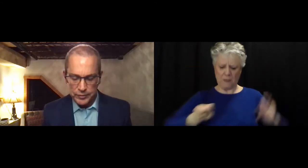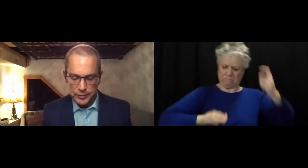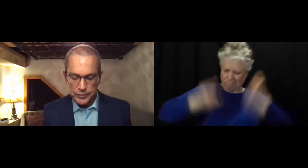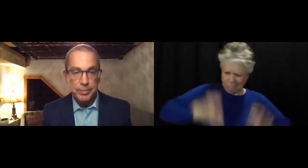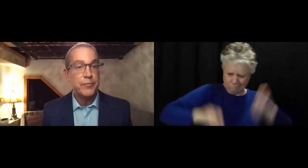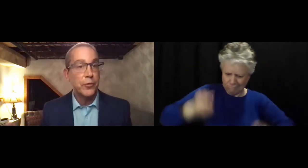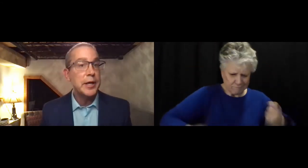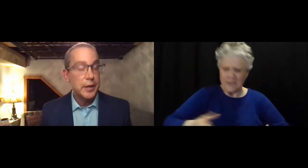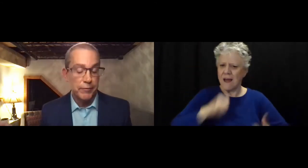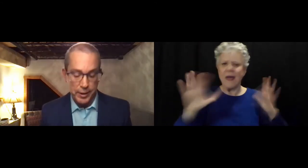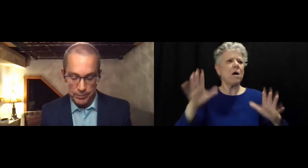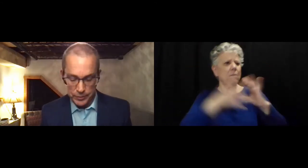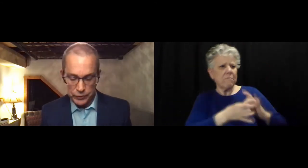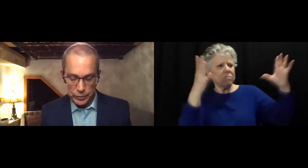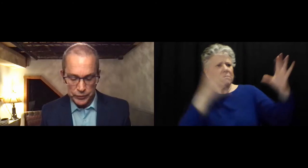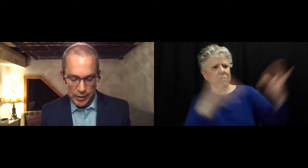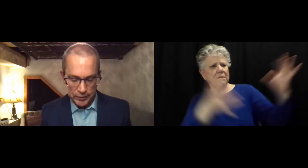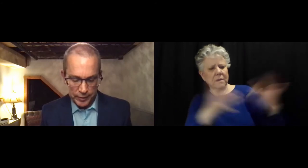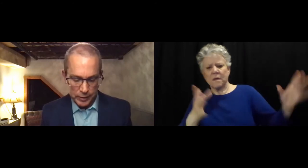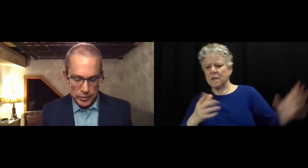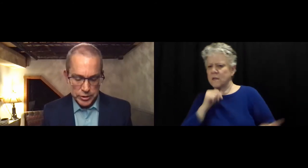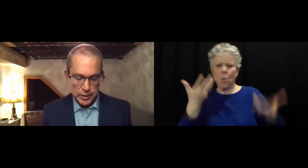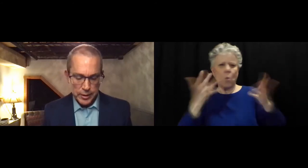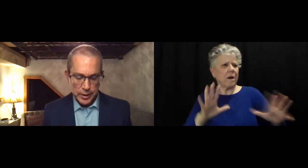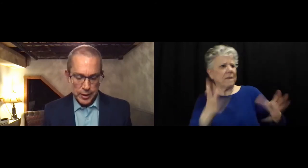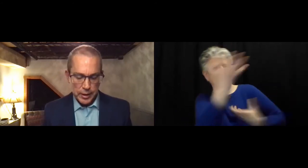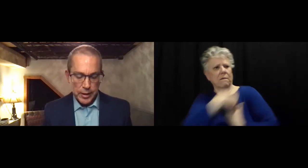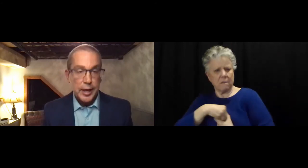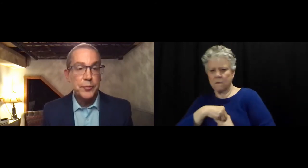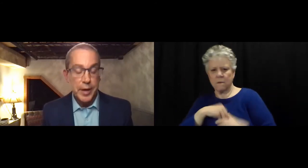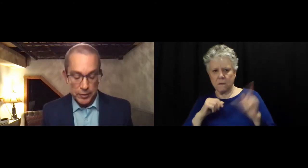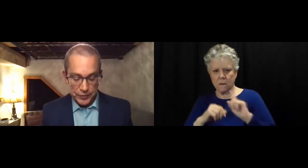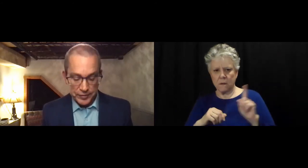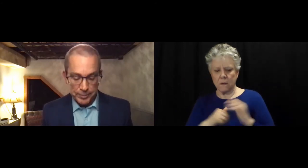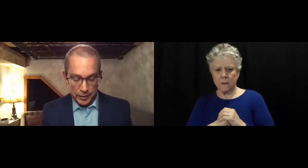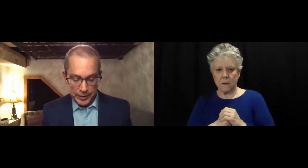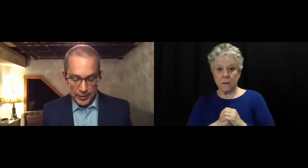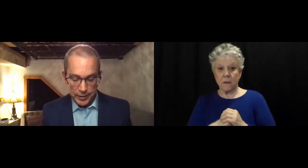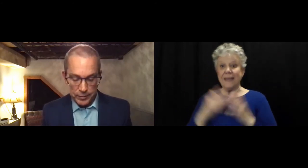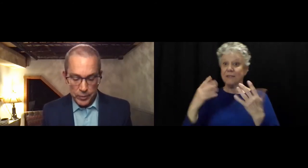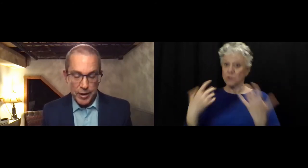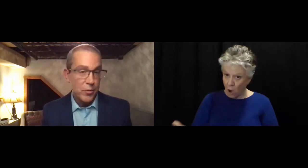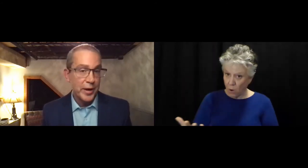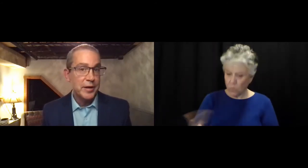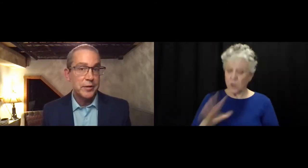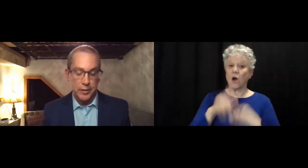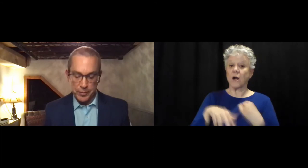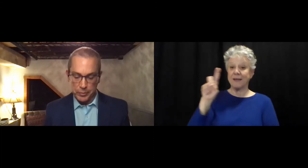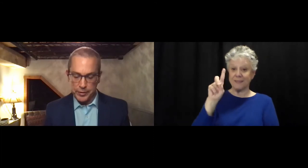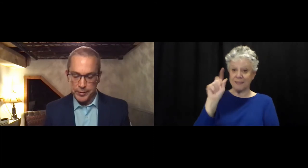our existence, be free of them, to use Descartes' language. As regards disability, then, we are